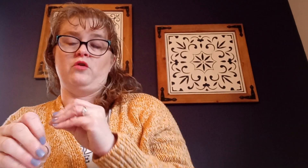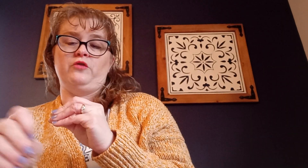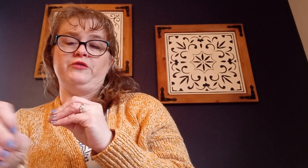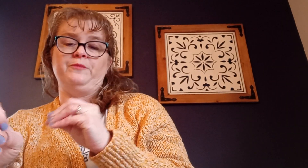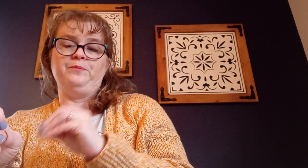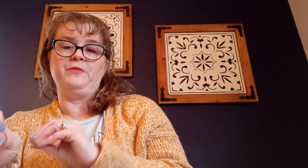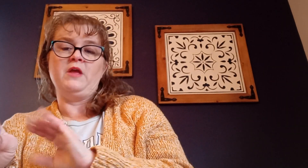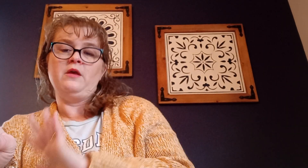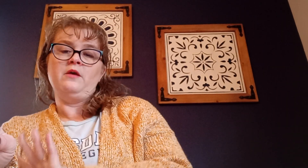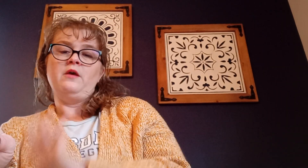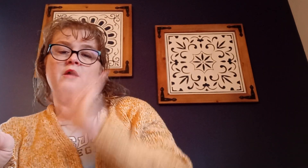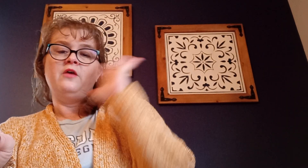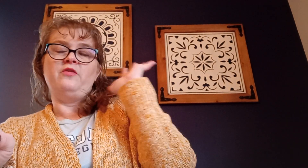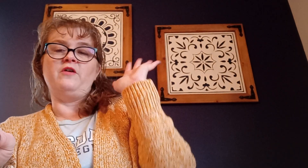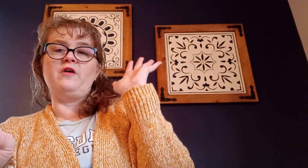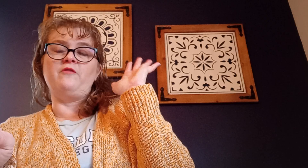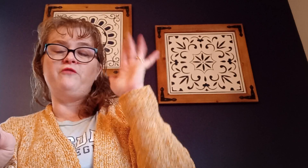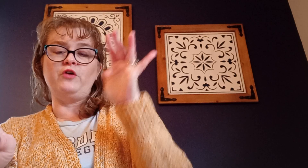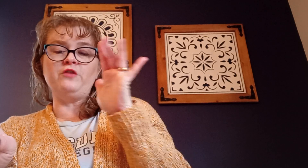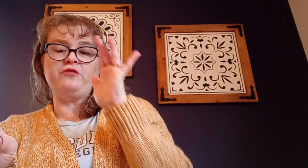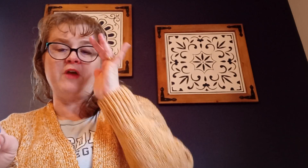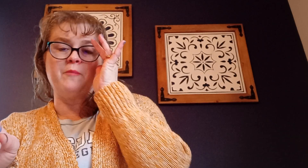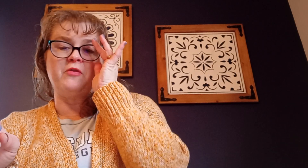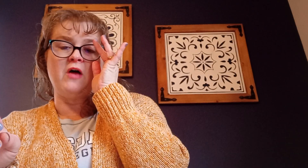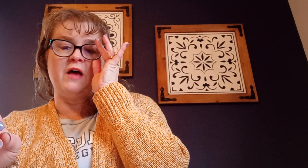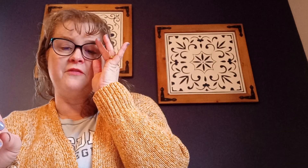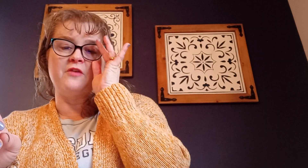corals. The first subclass,